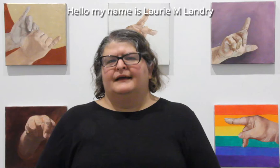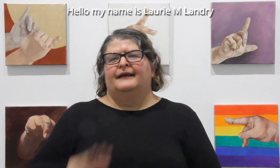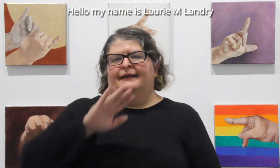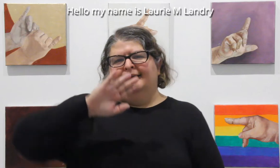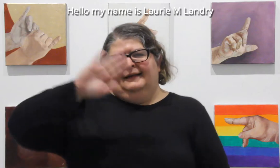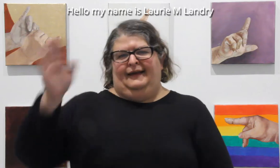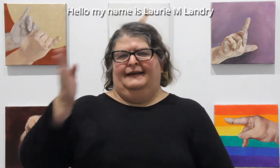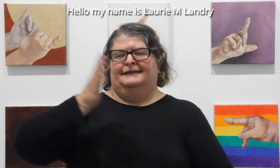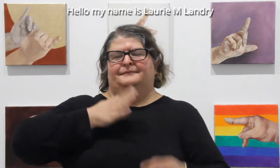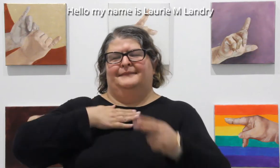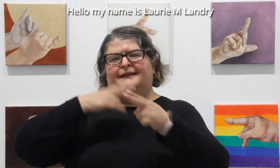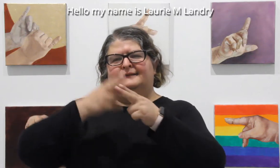I